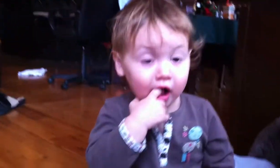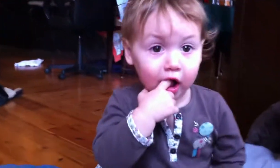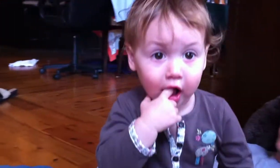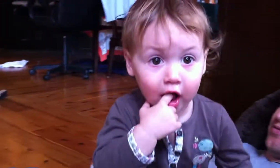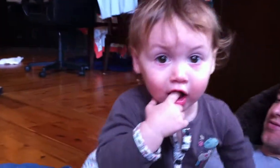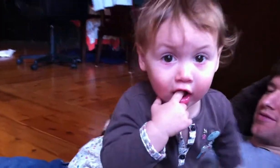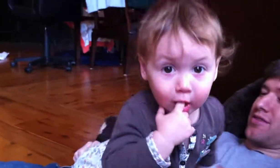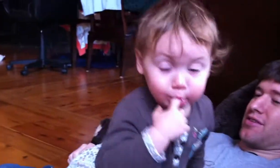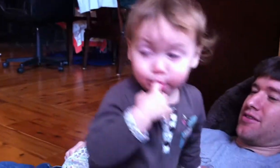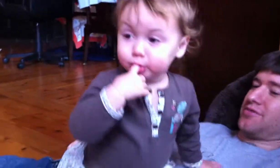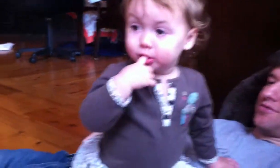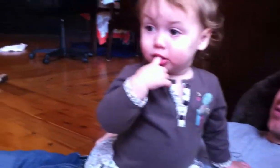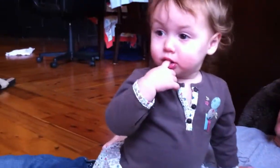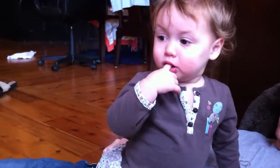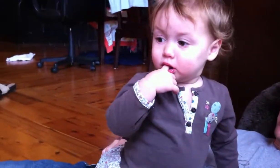banana?